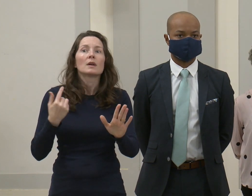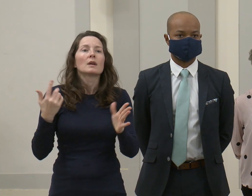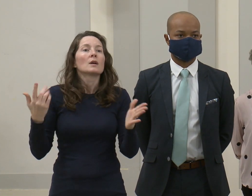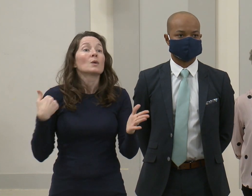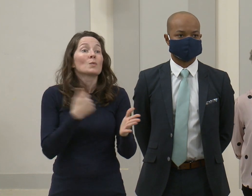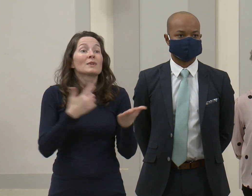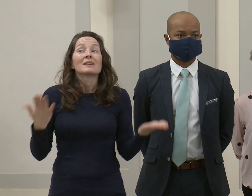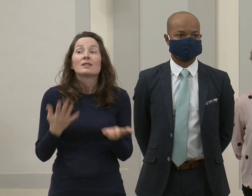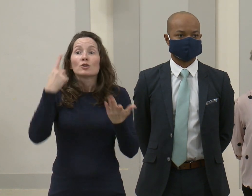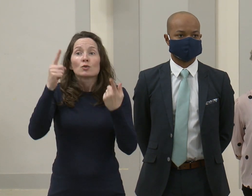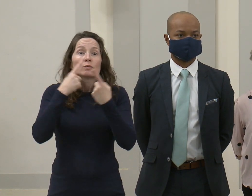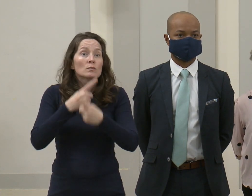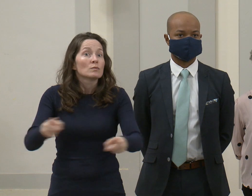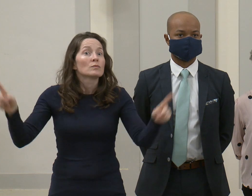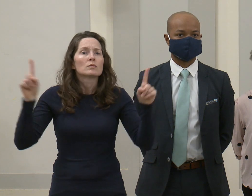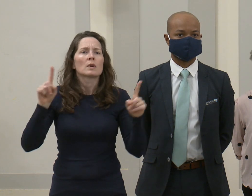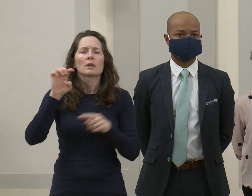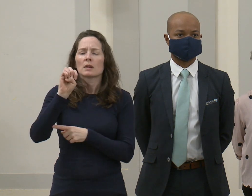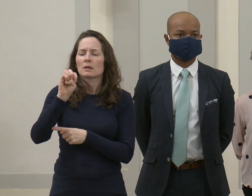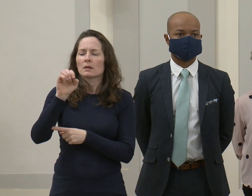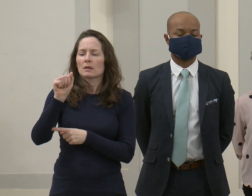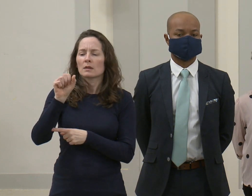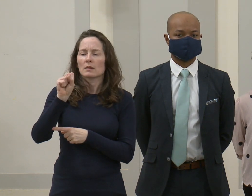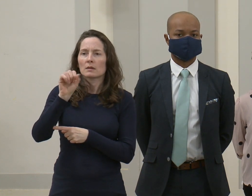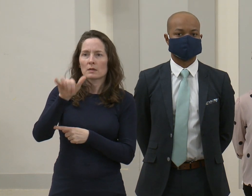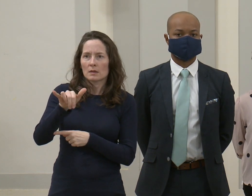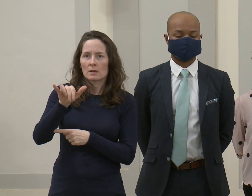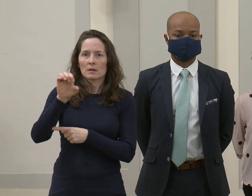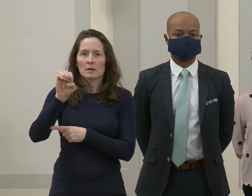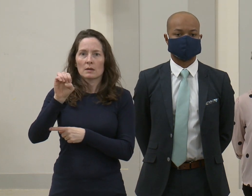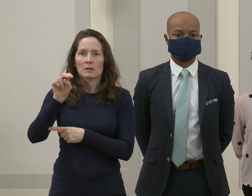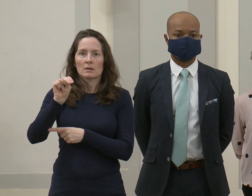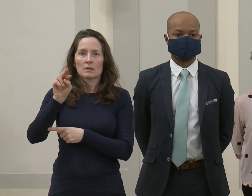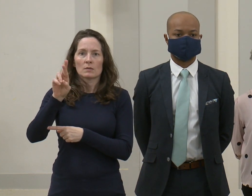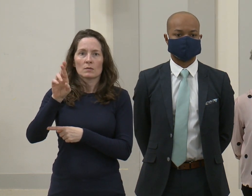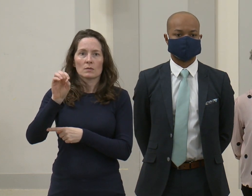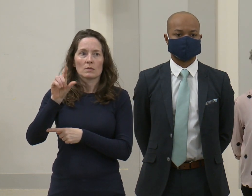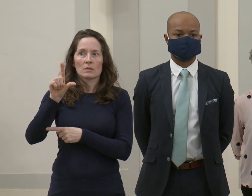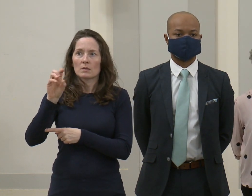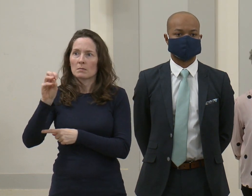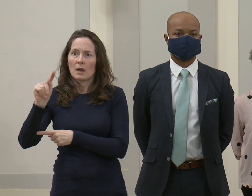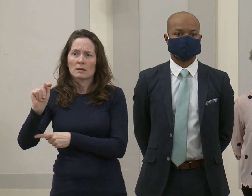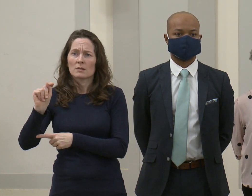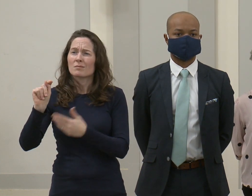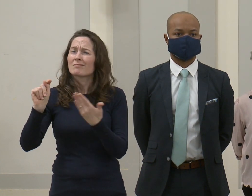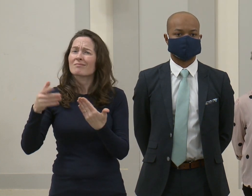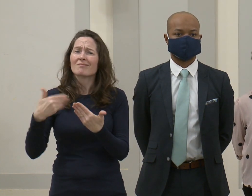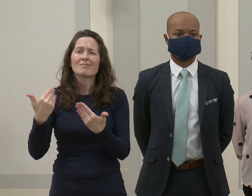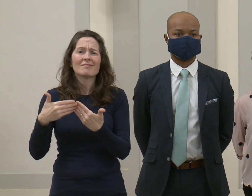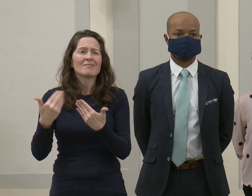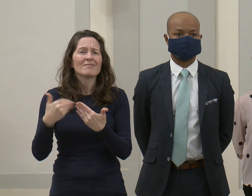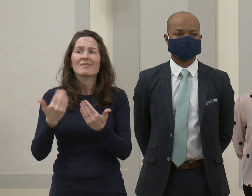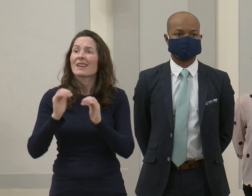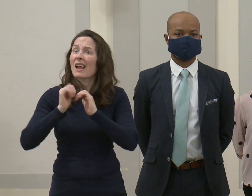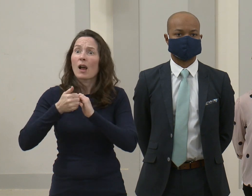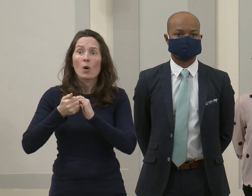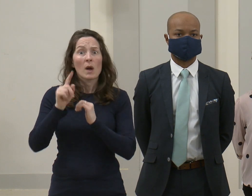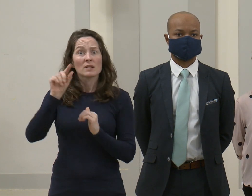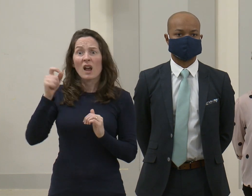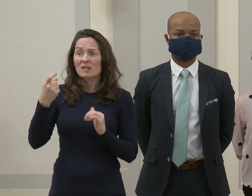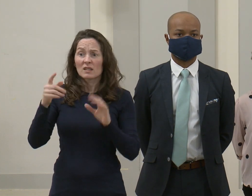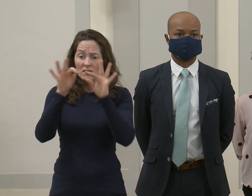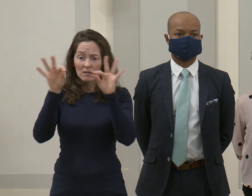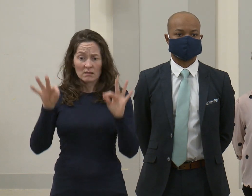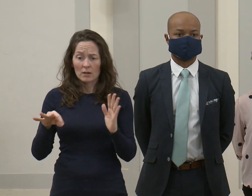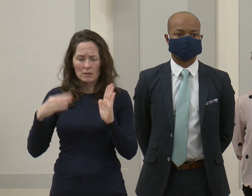Easy enrollment is as easy as checking a box when you file your taxes. This is the last chance for residents to